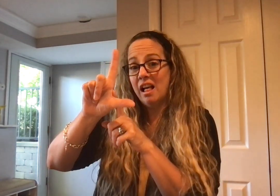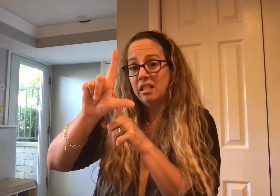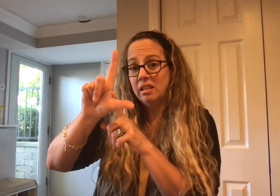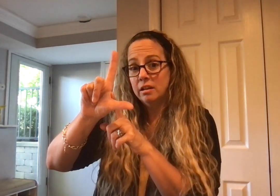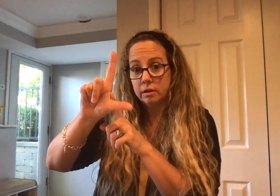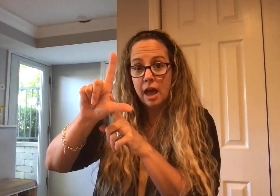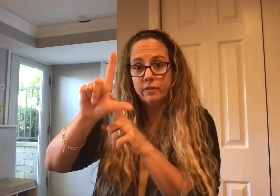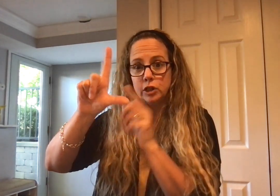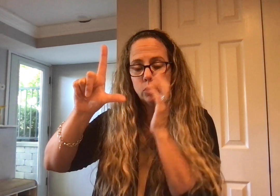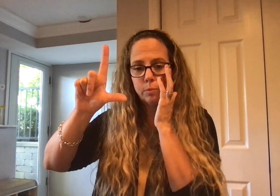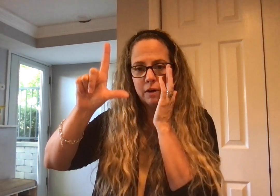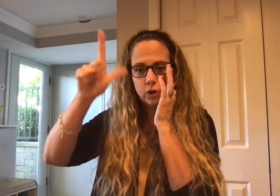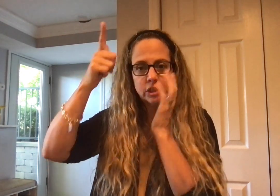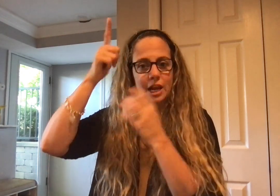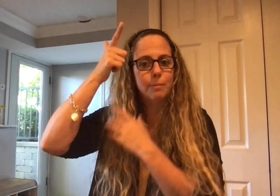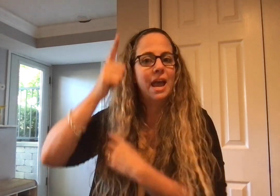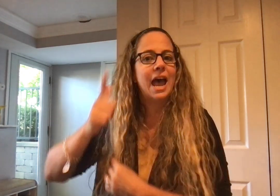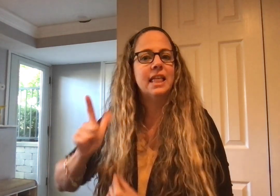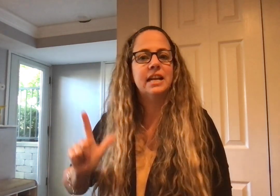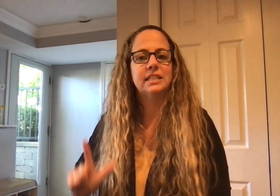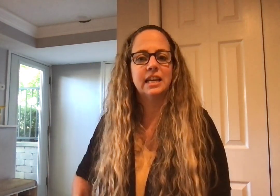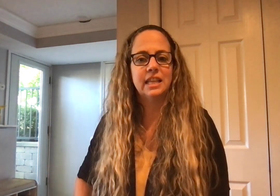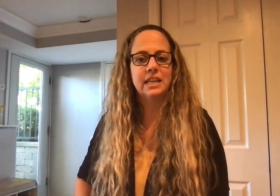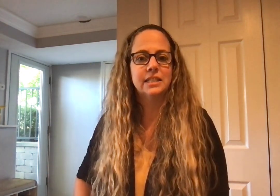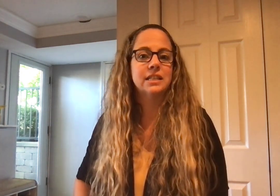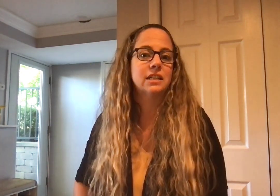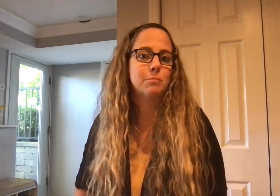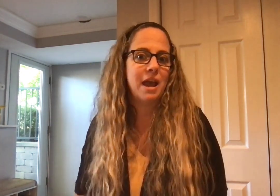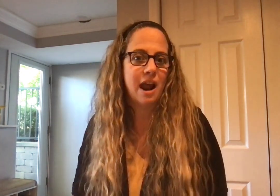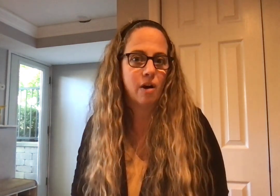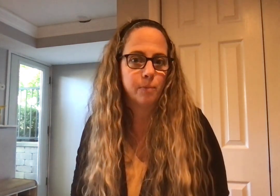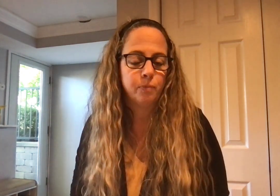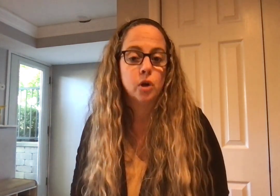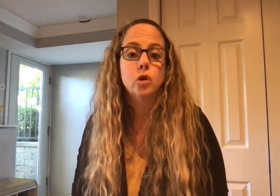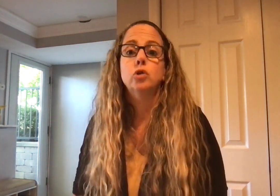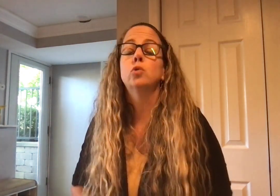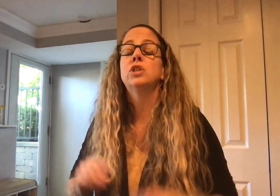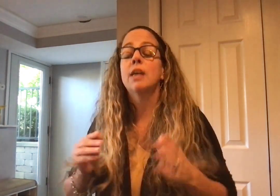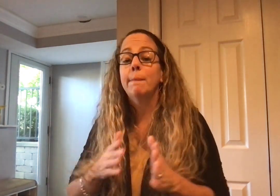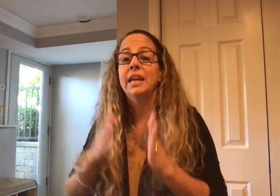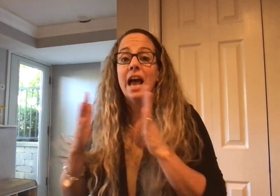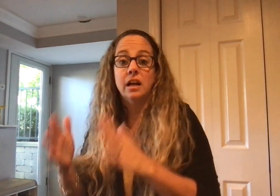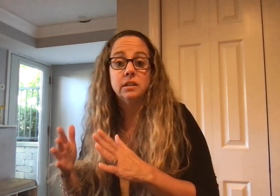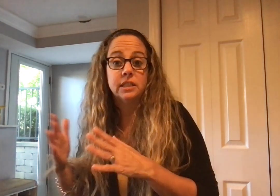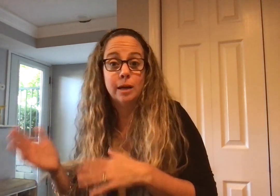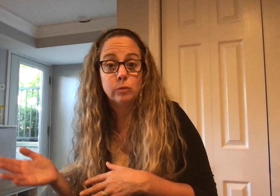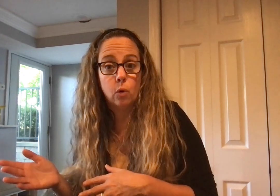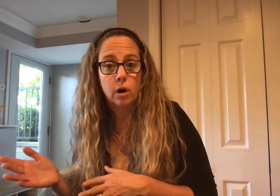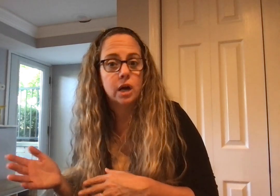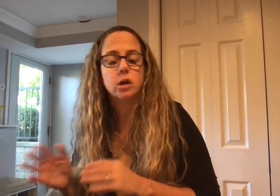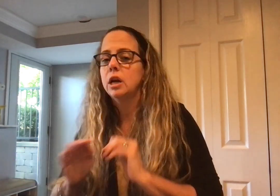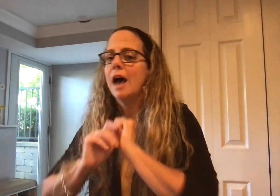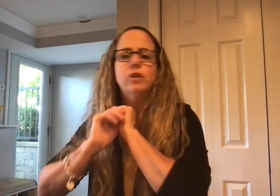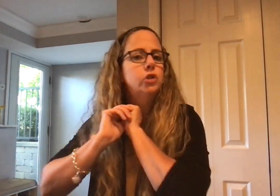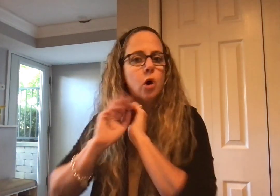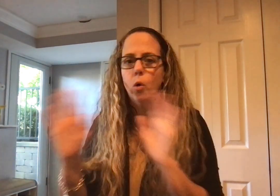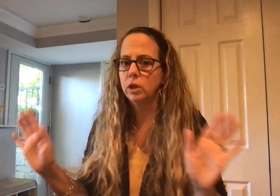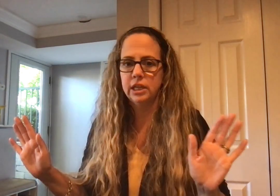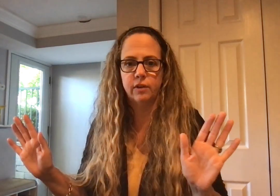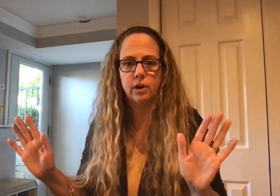L having to do with my first name, and then it's like this because of my hair. So somebody else named Laura could have a totally different name